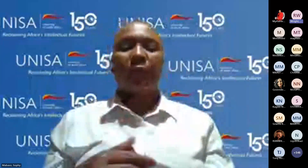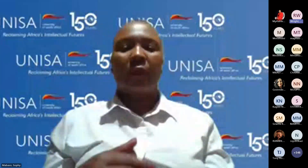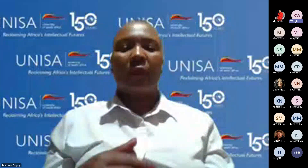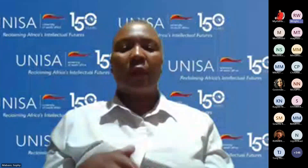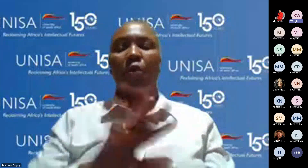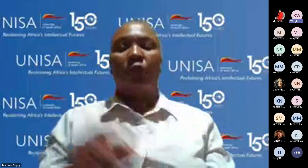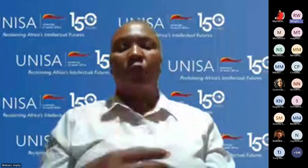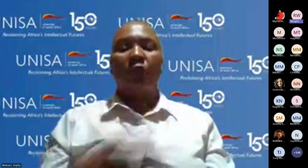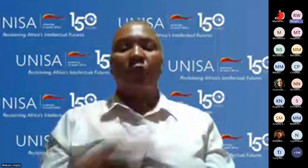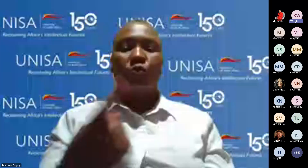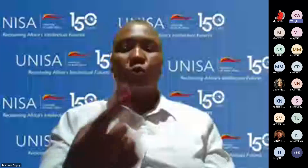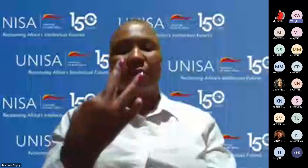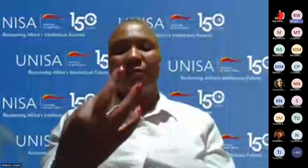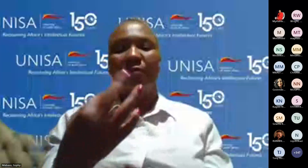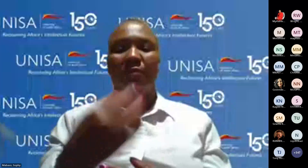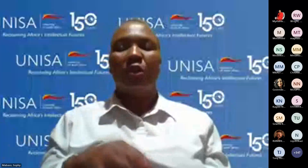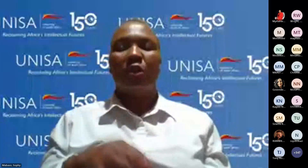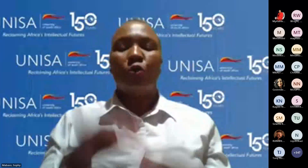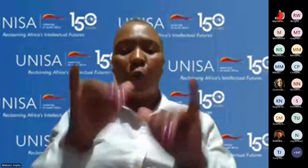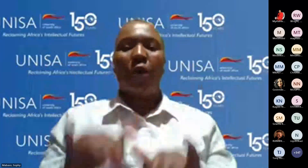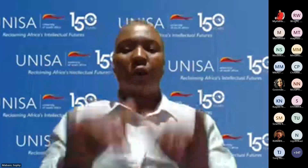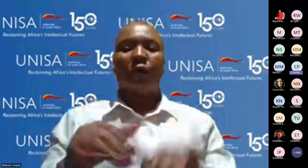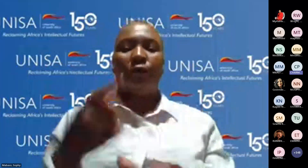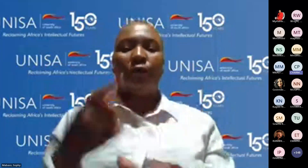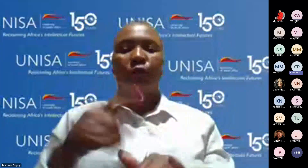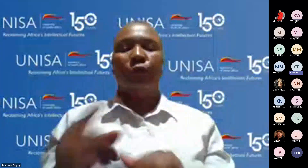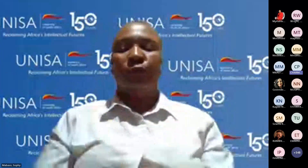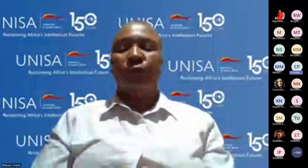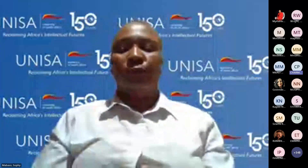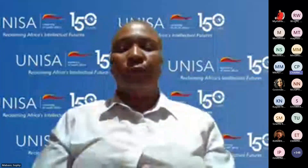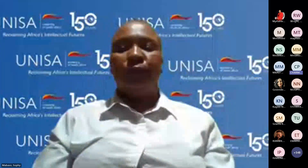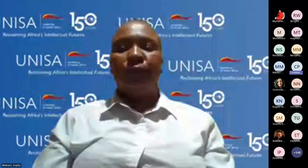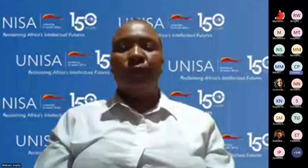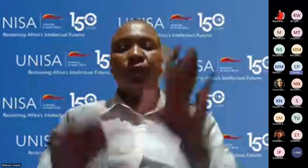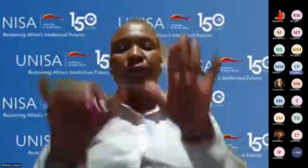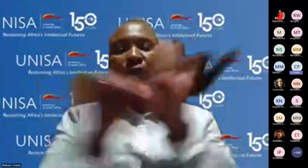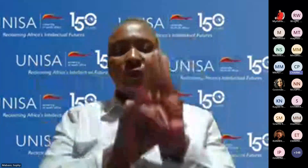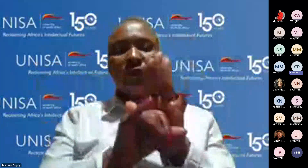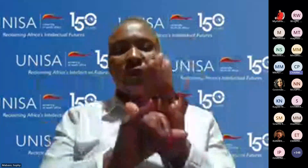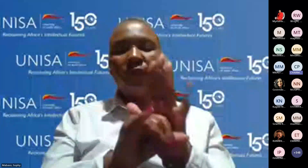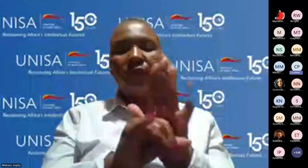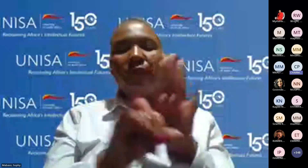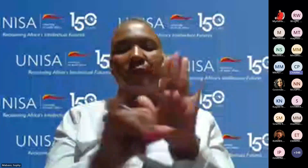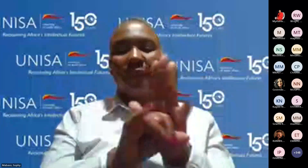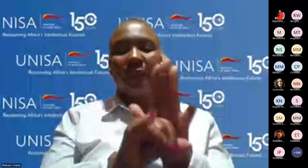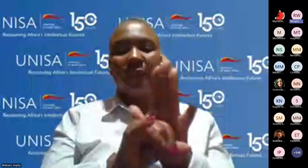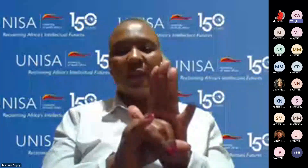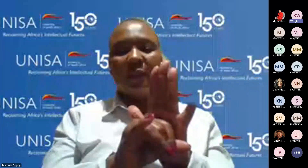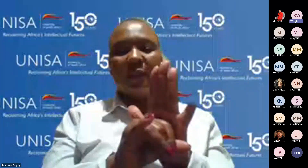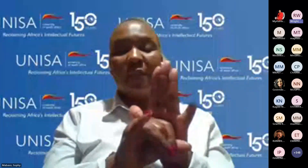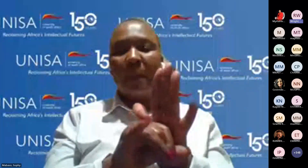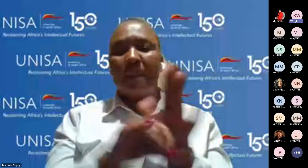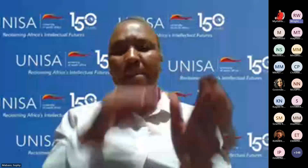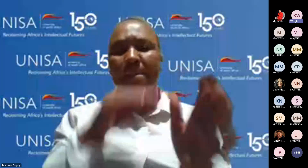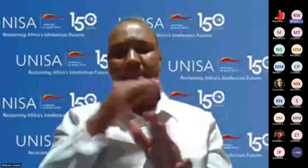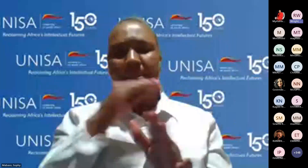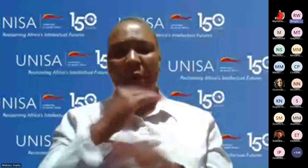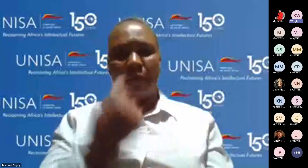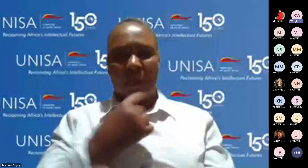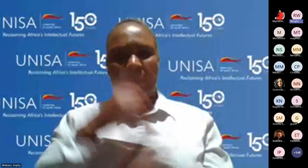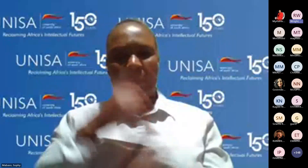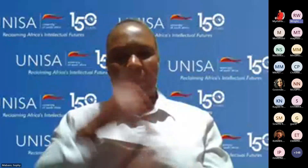those prompts that you have to wait for. Okay, identification meaning a picture of yourself. Identification